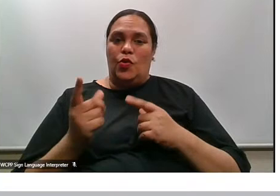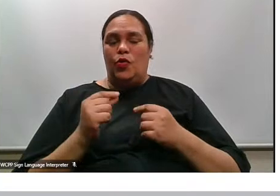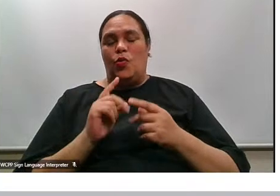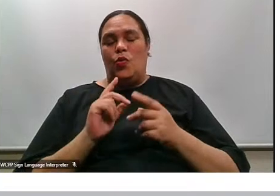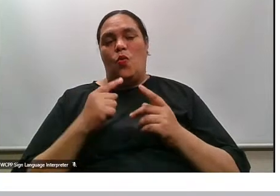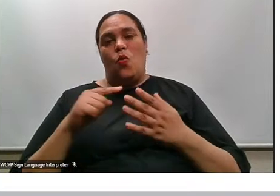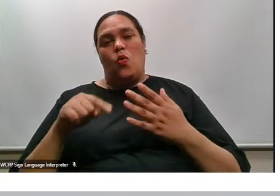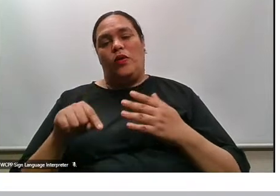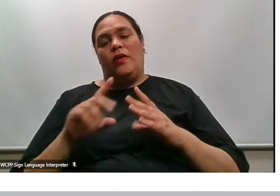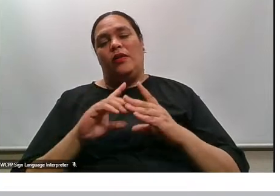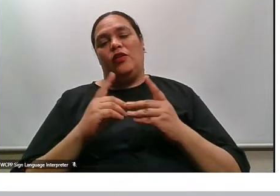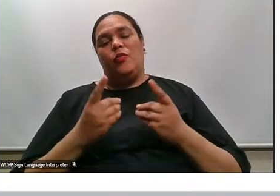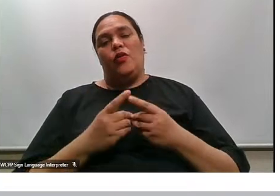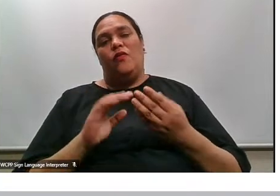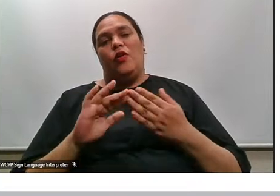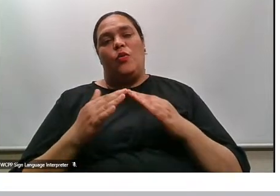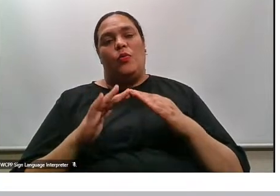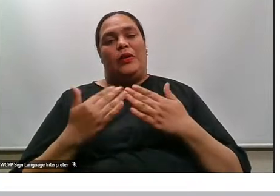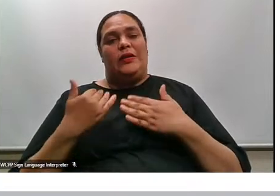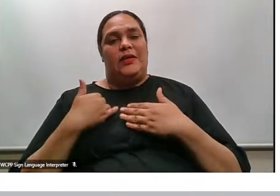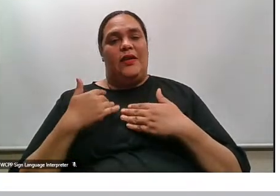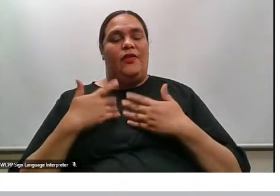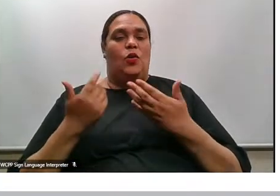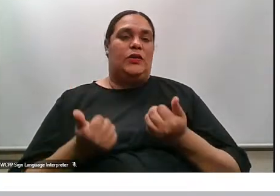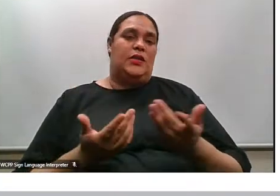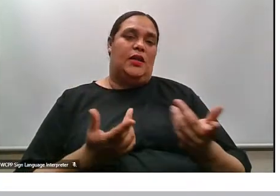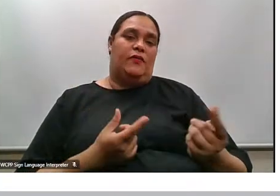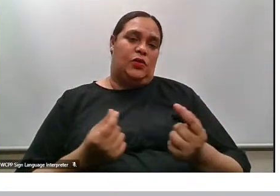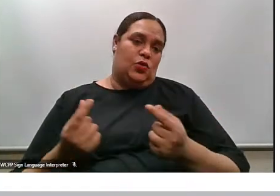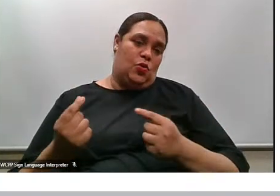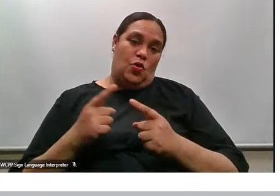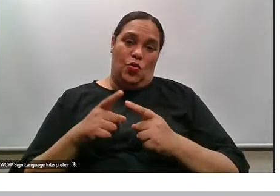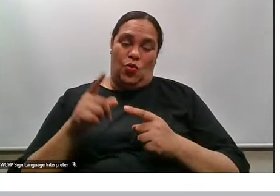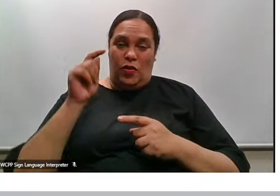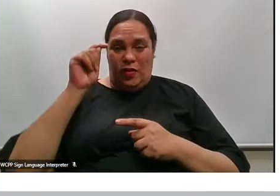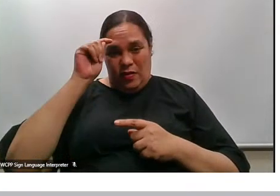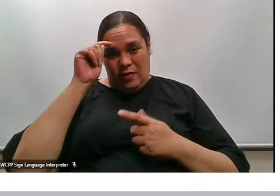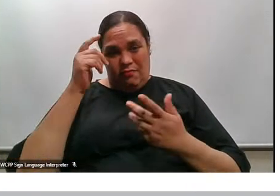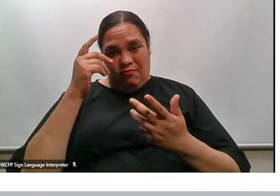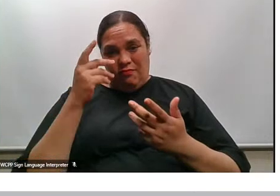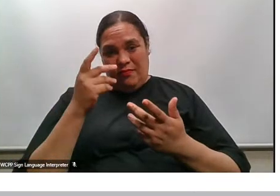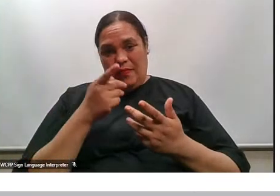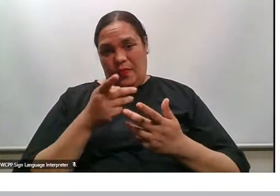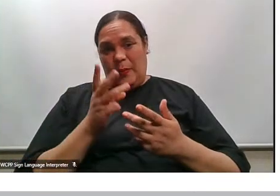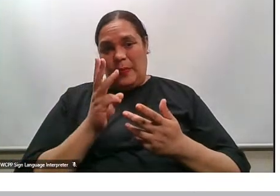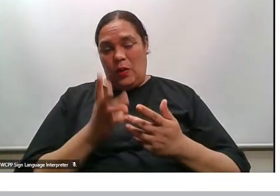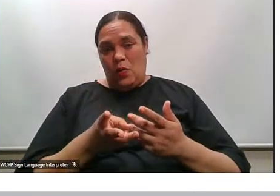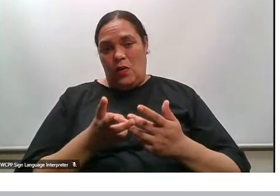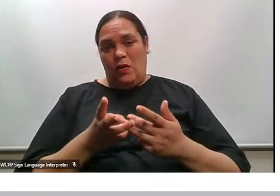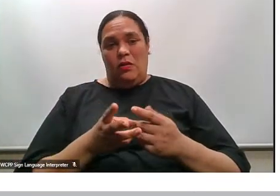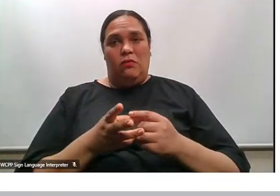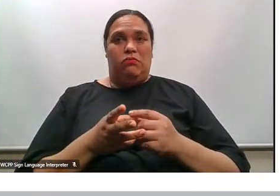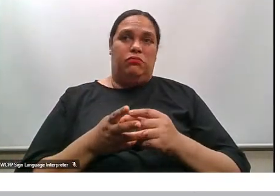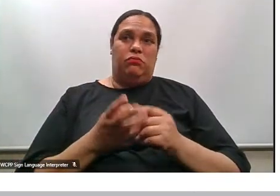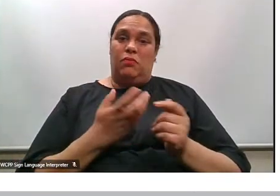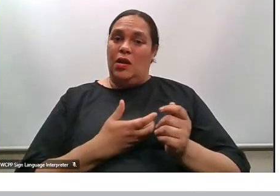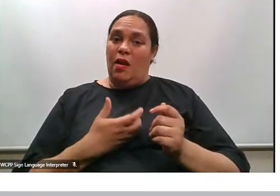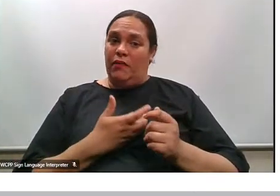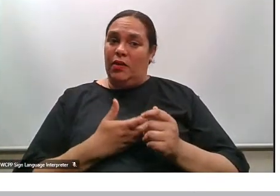this Department of Community Safety on service delivery, do you think you would be